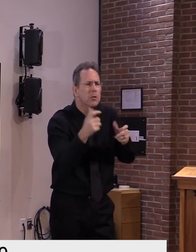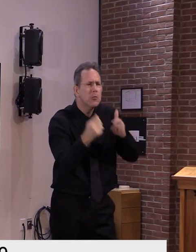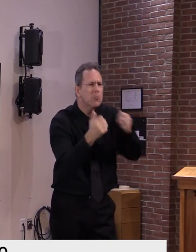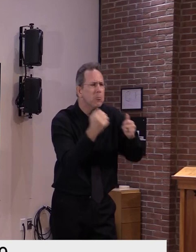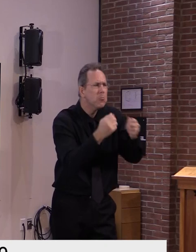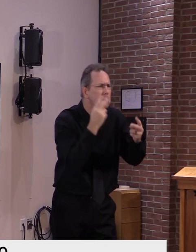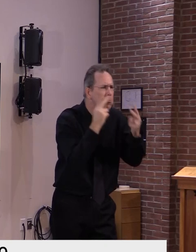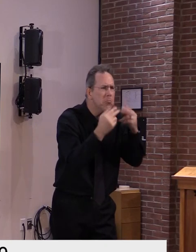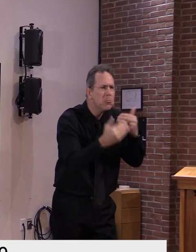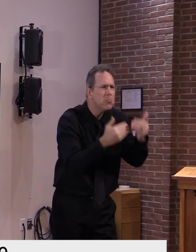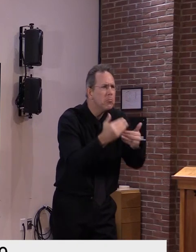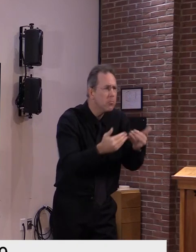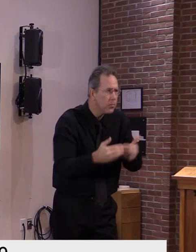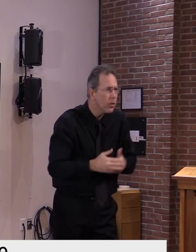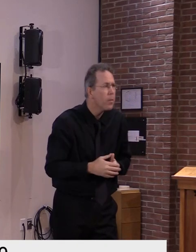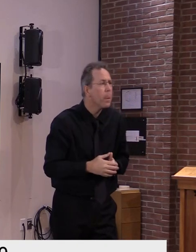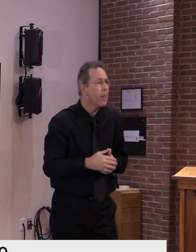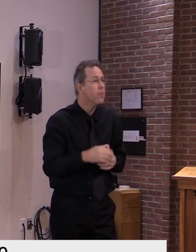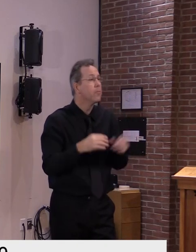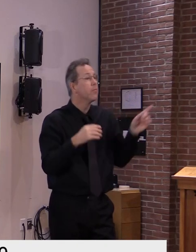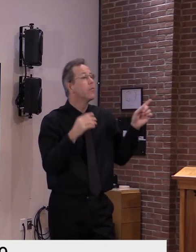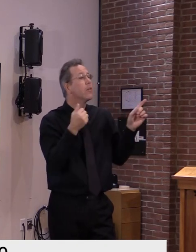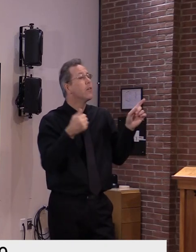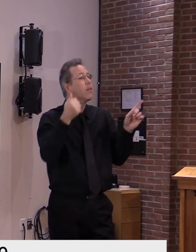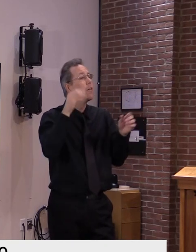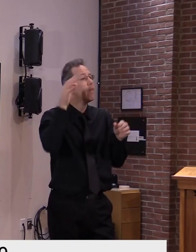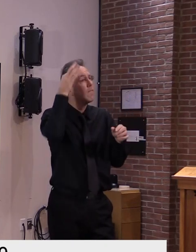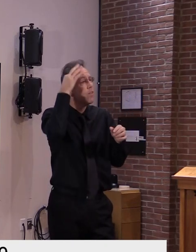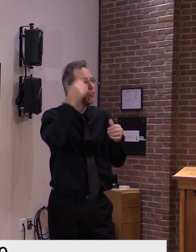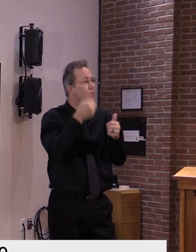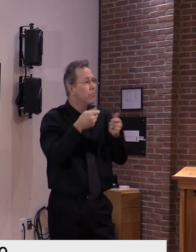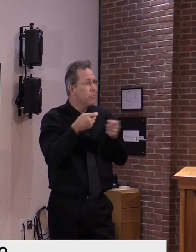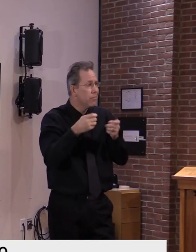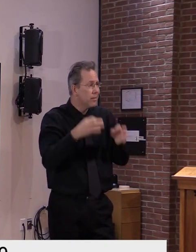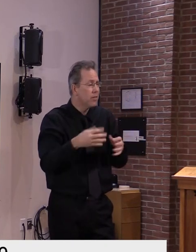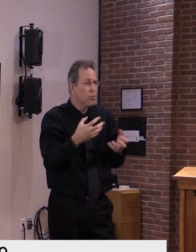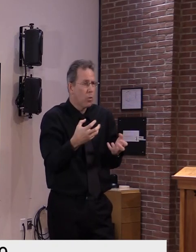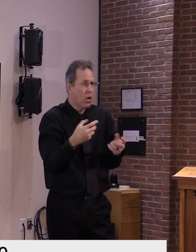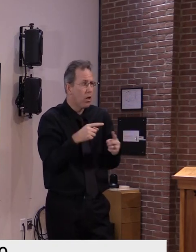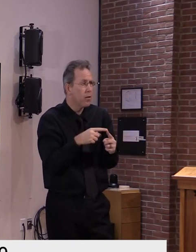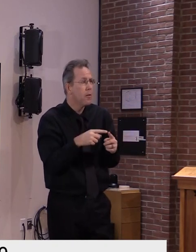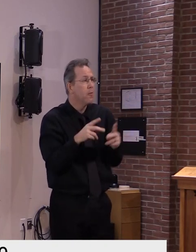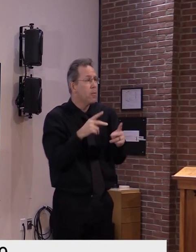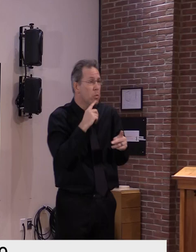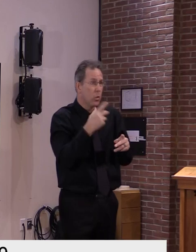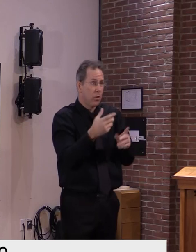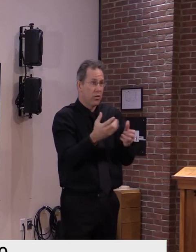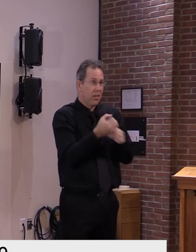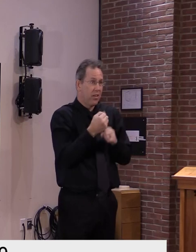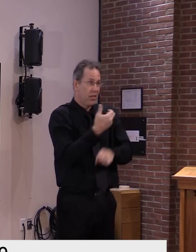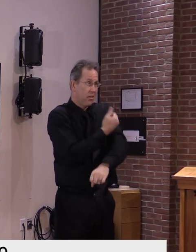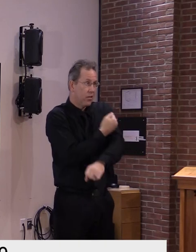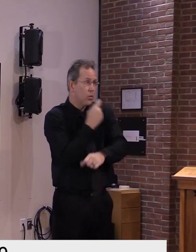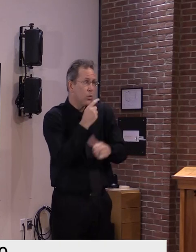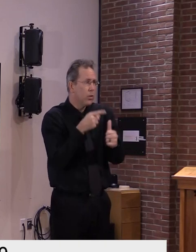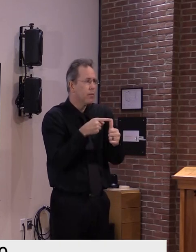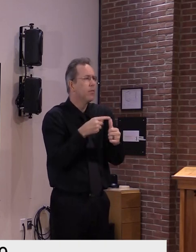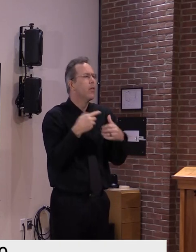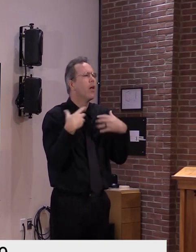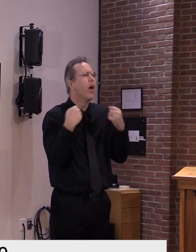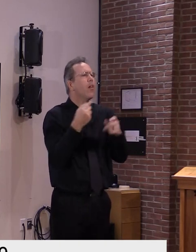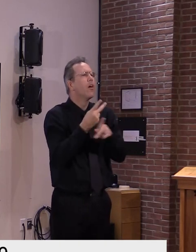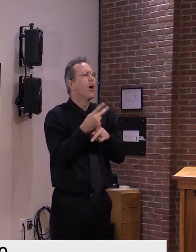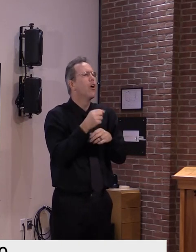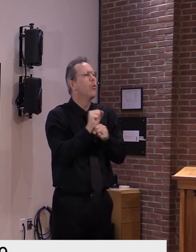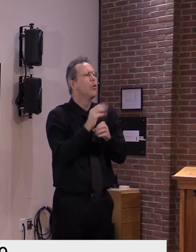that vaccine recipients in phase 1A be high-risk healthcare workers and residents and staff